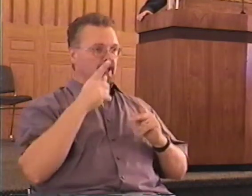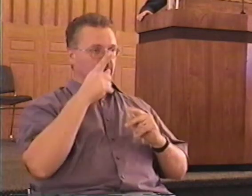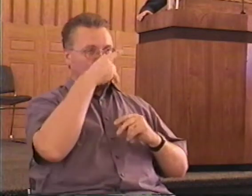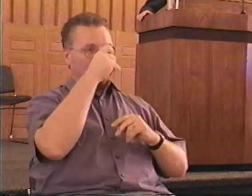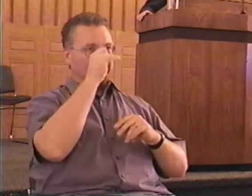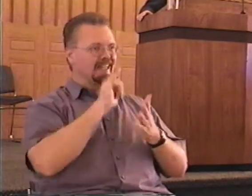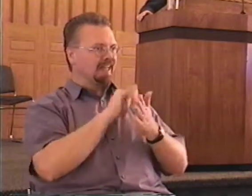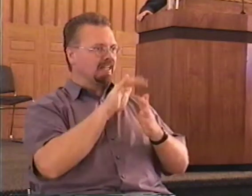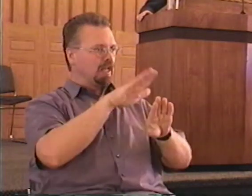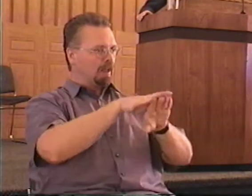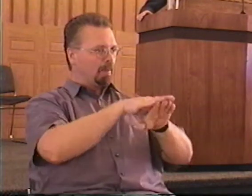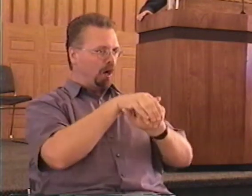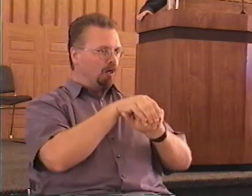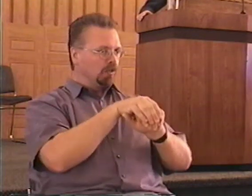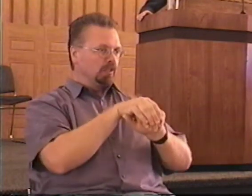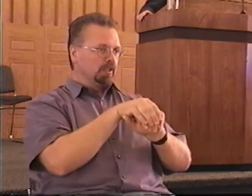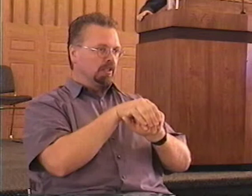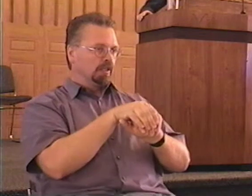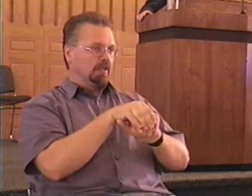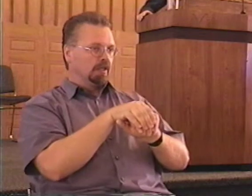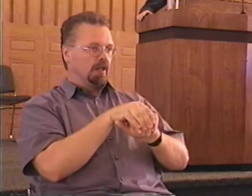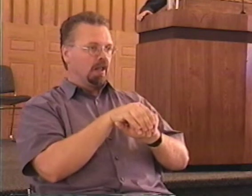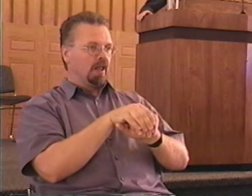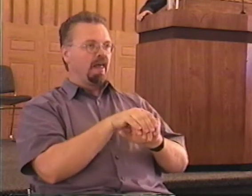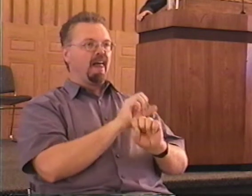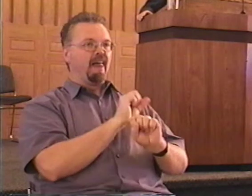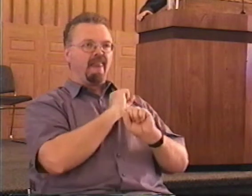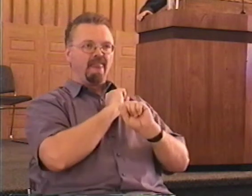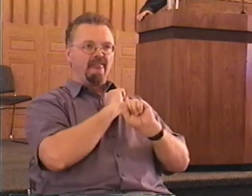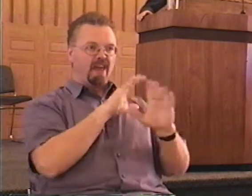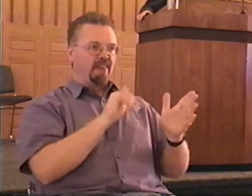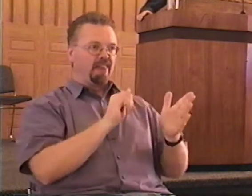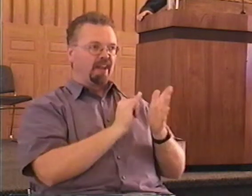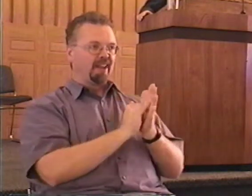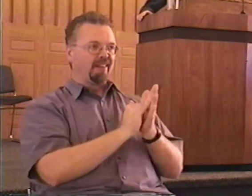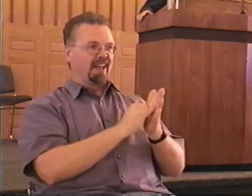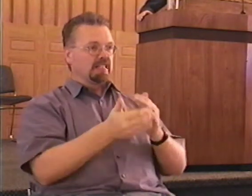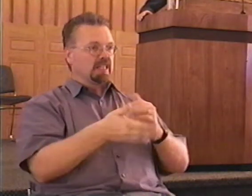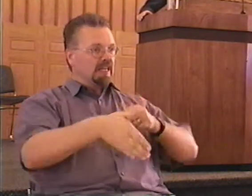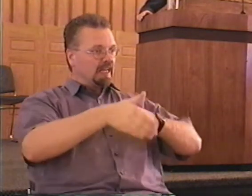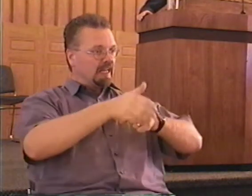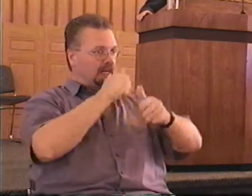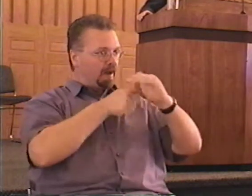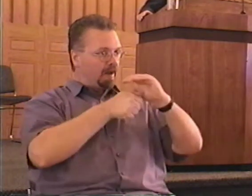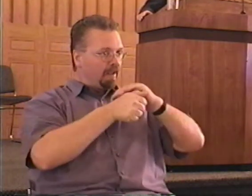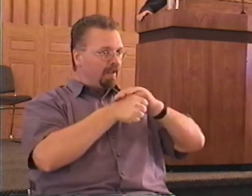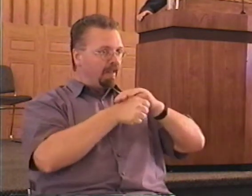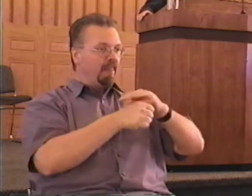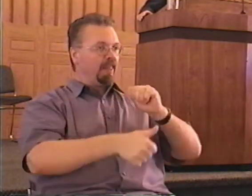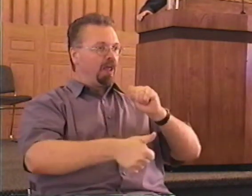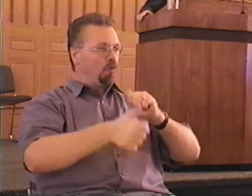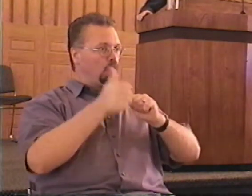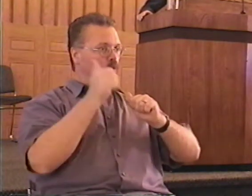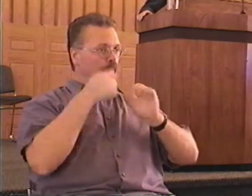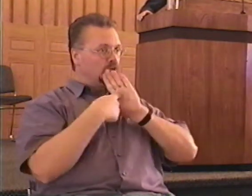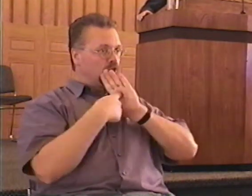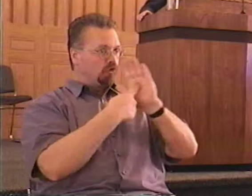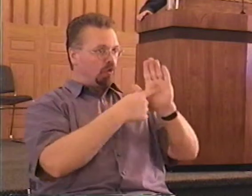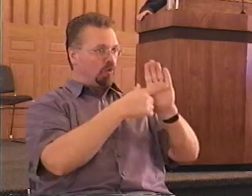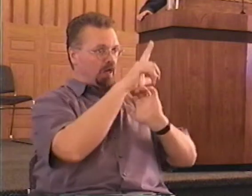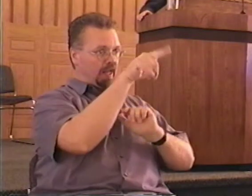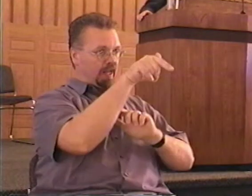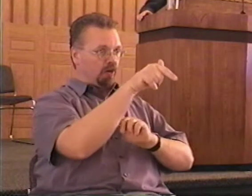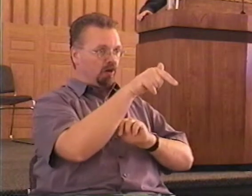is nothing covered that will not be revealed, nor hidden that will not